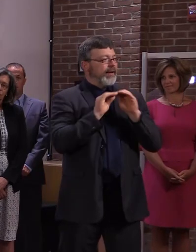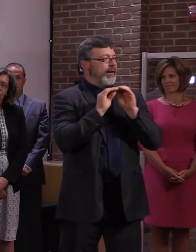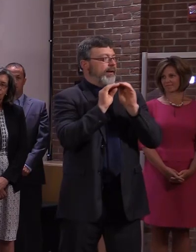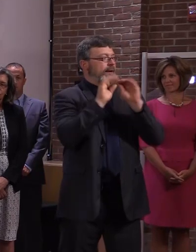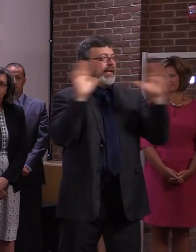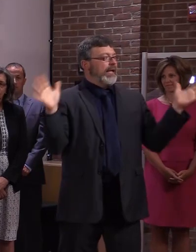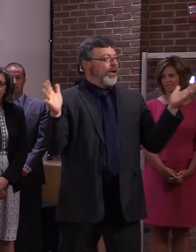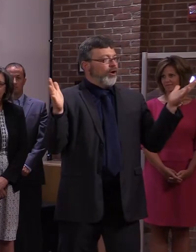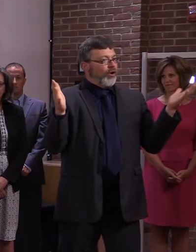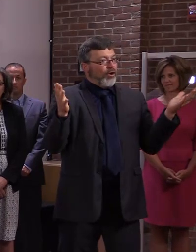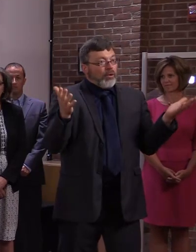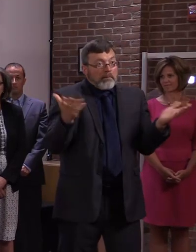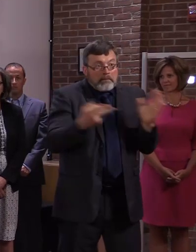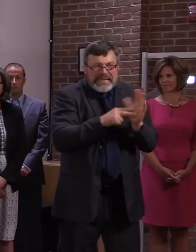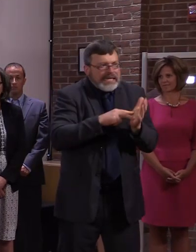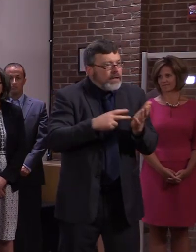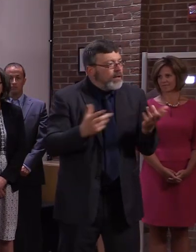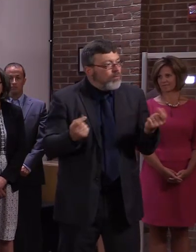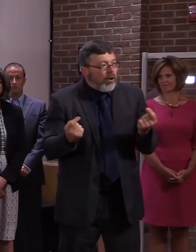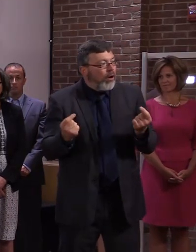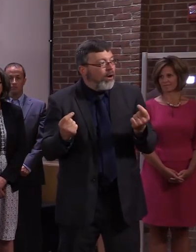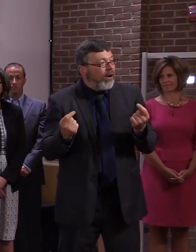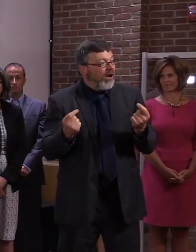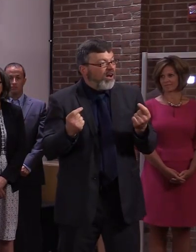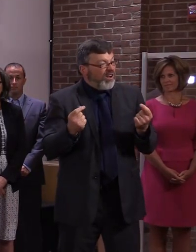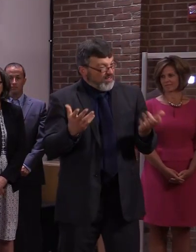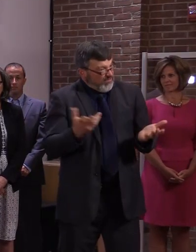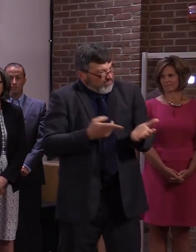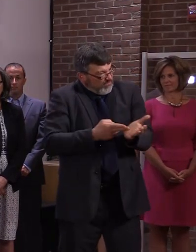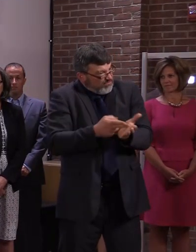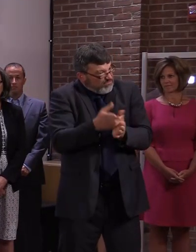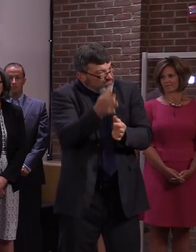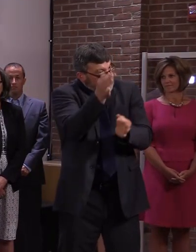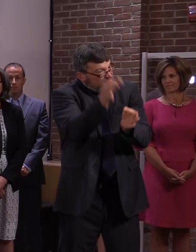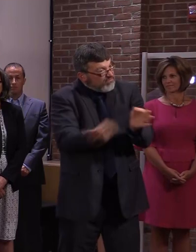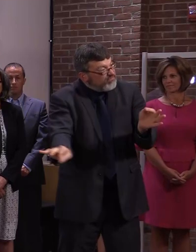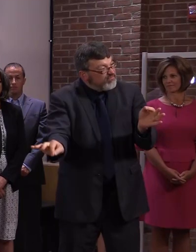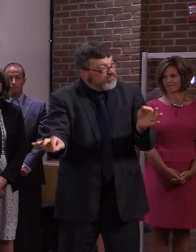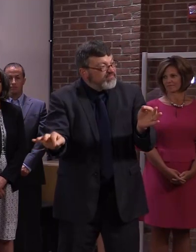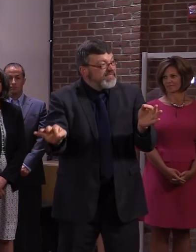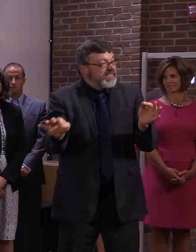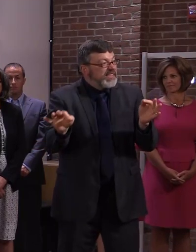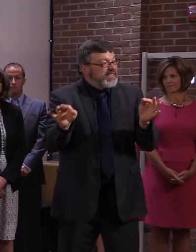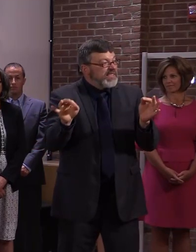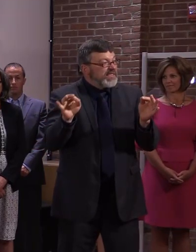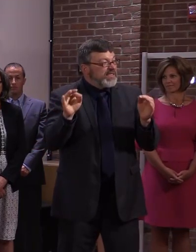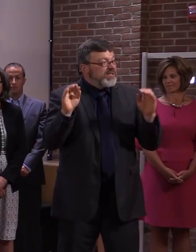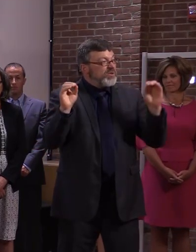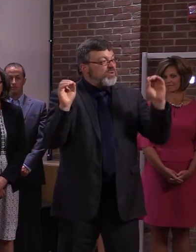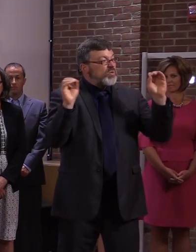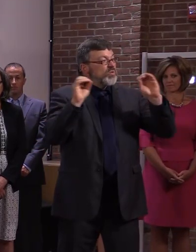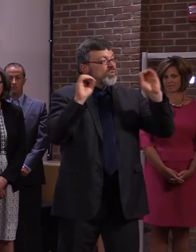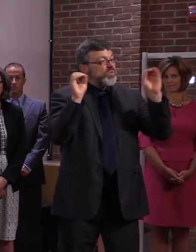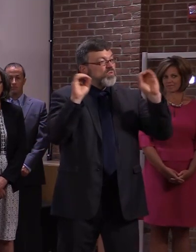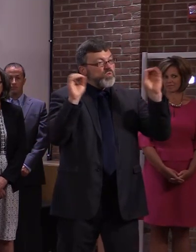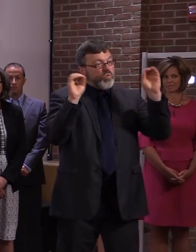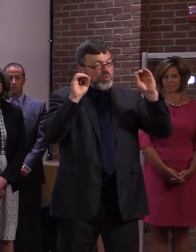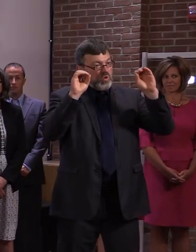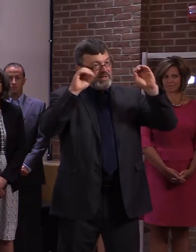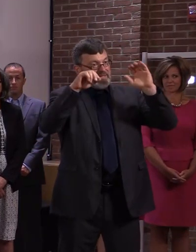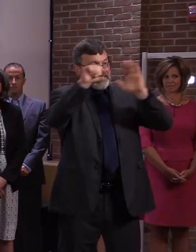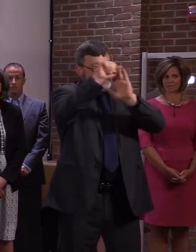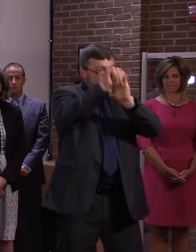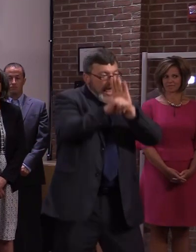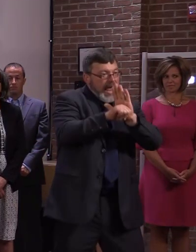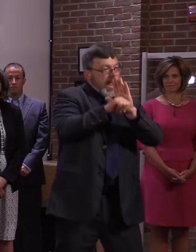this change means, and it's really very simple. There are no longer any state COVID-19